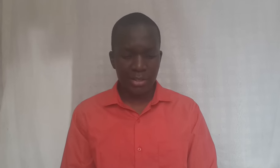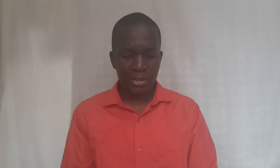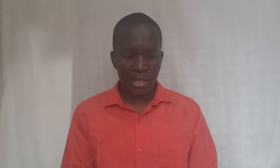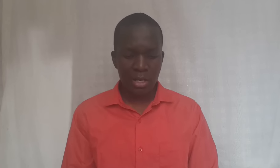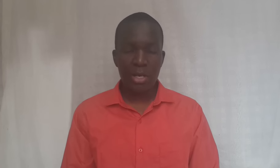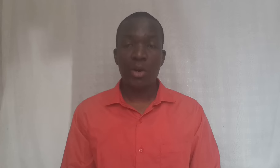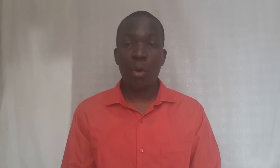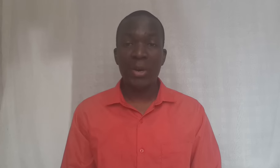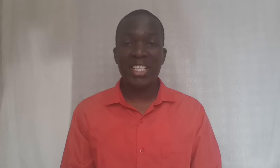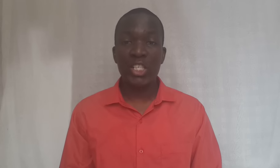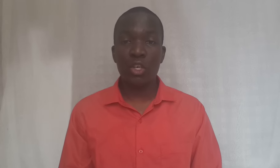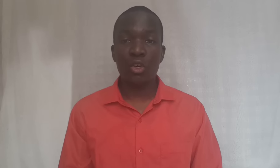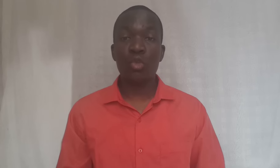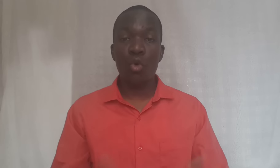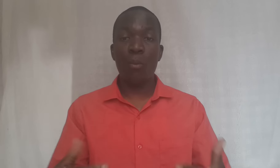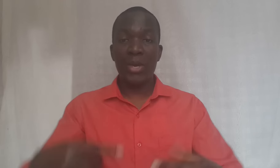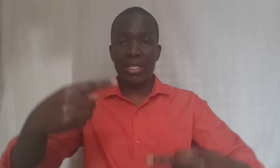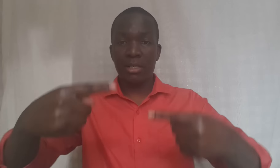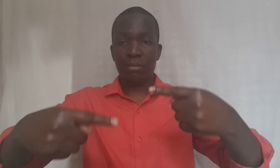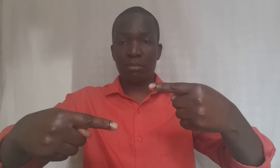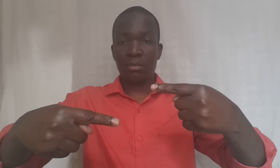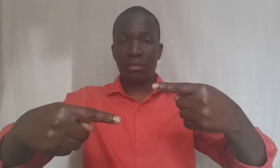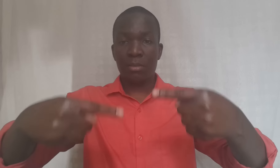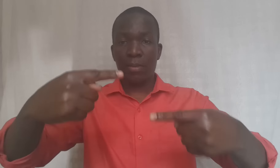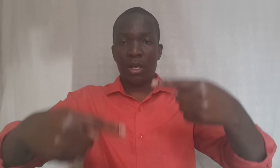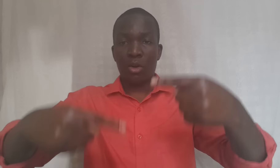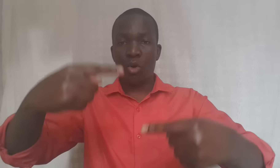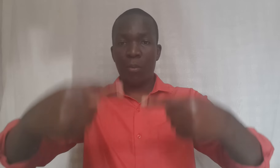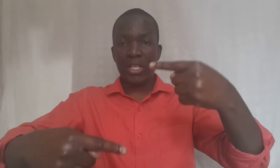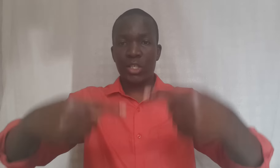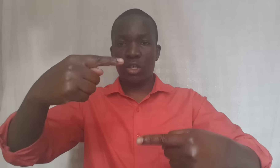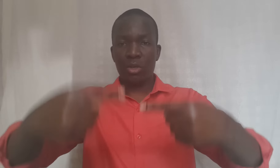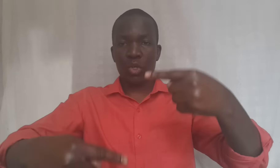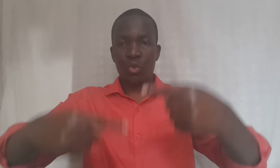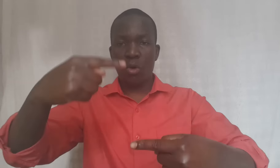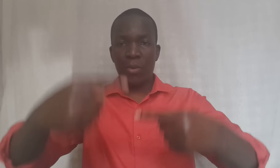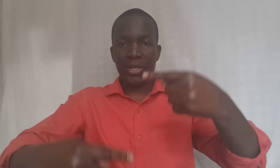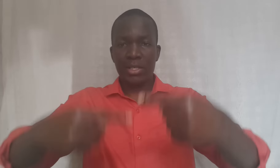is competition or to compete. Competition or to compete.